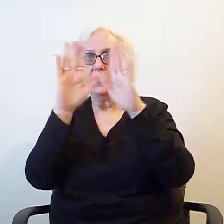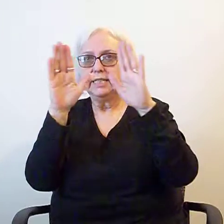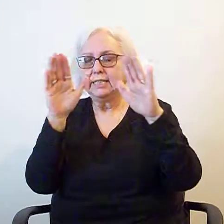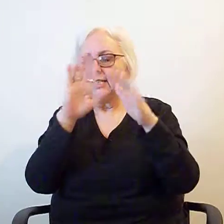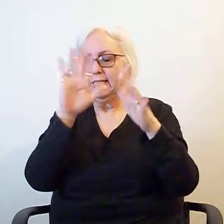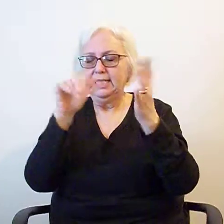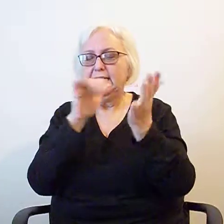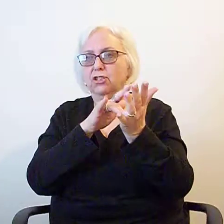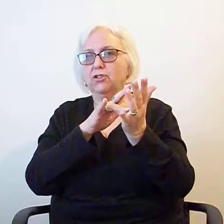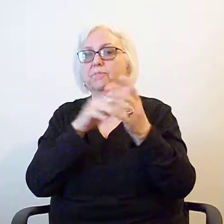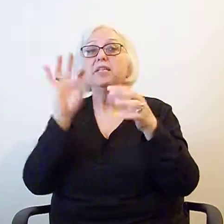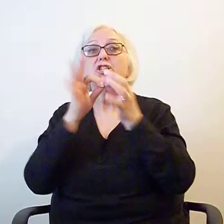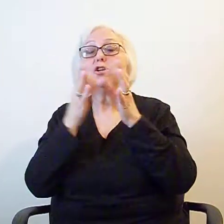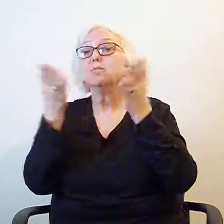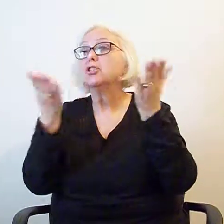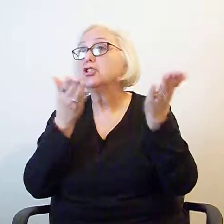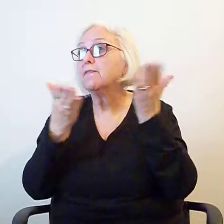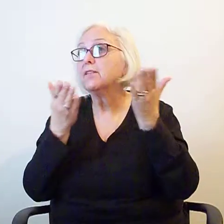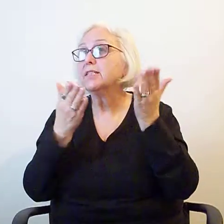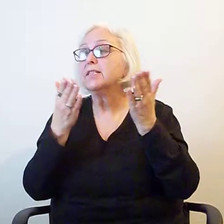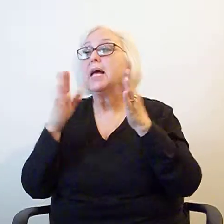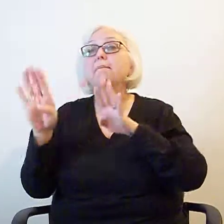services, behavior management,